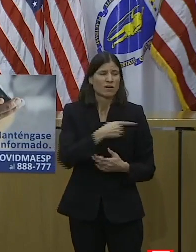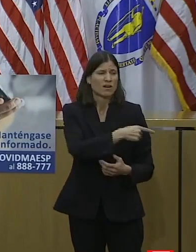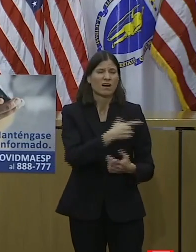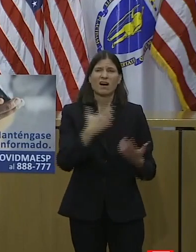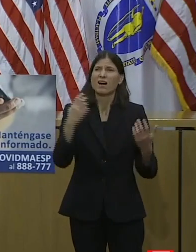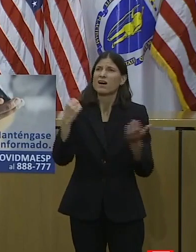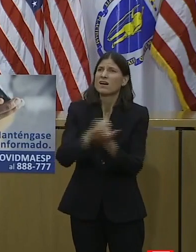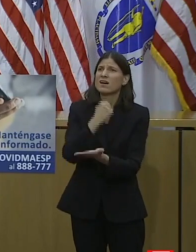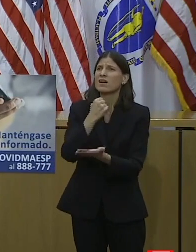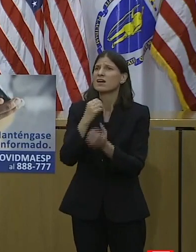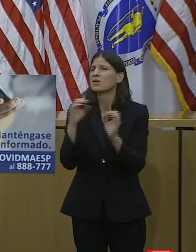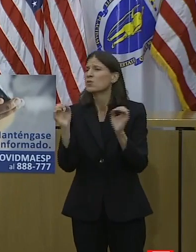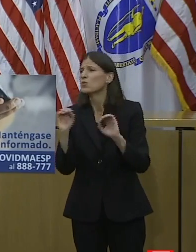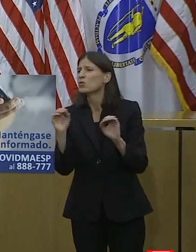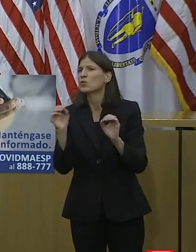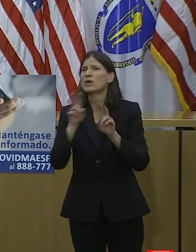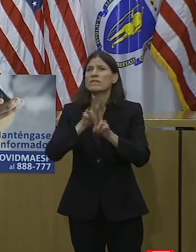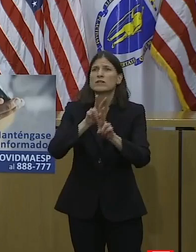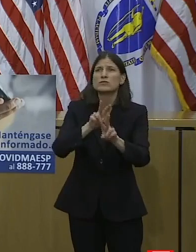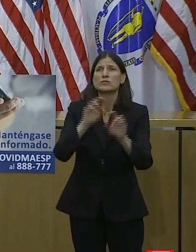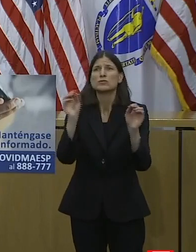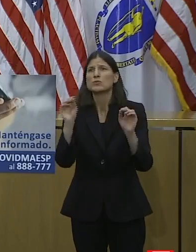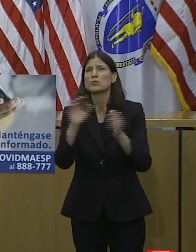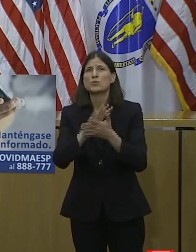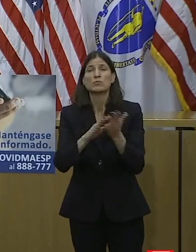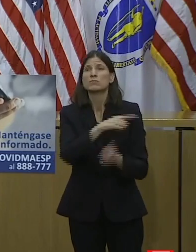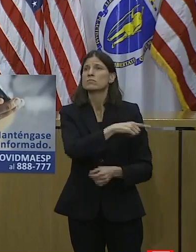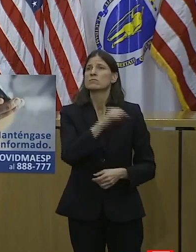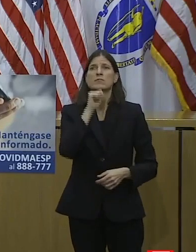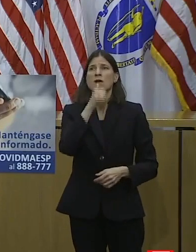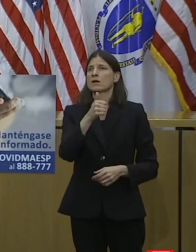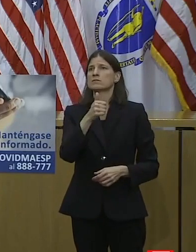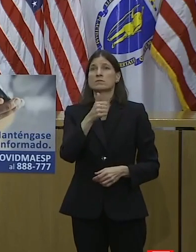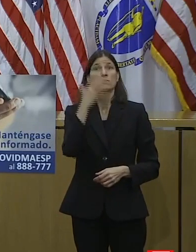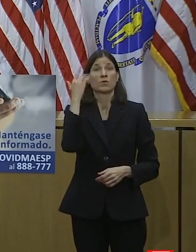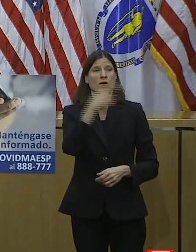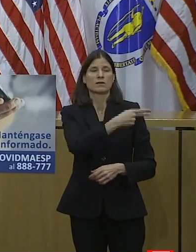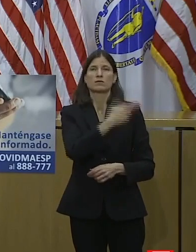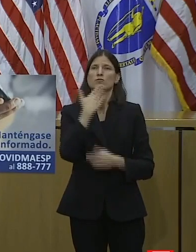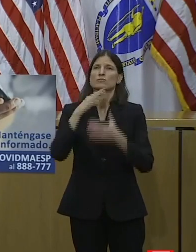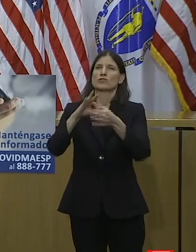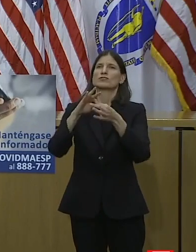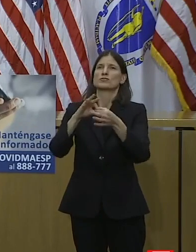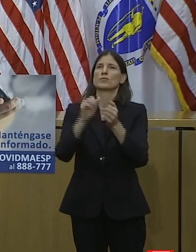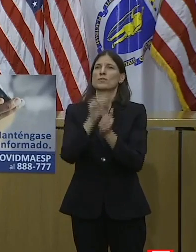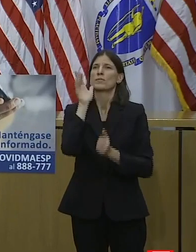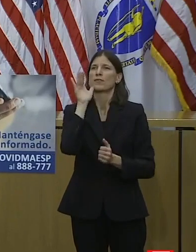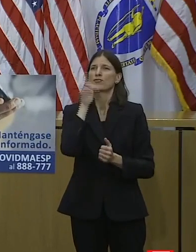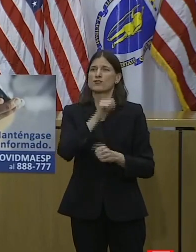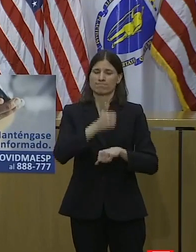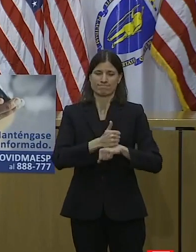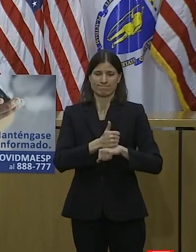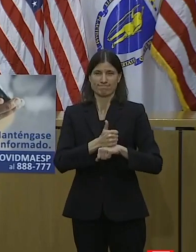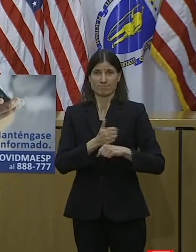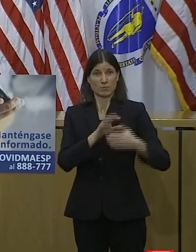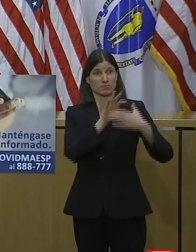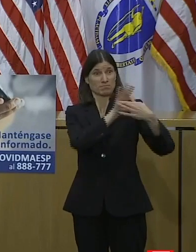that didn't make the fact that it was an extraordinarily painful process for their